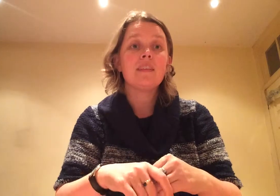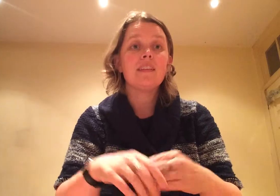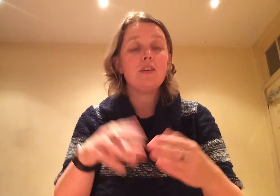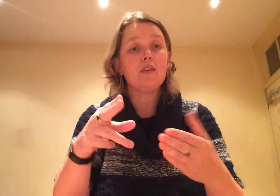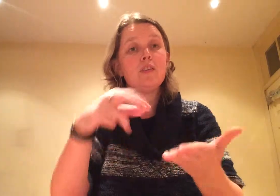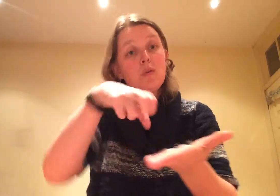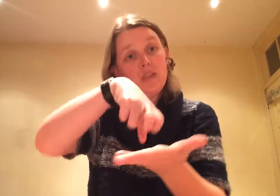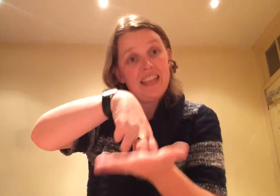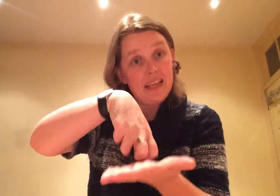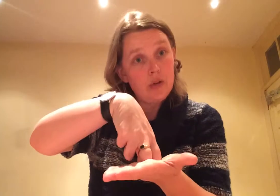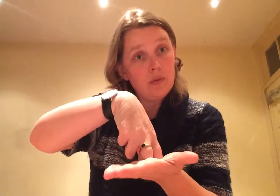you know, or kneel,